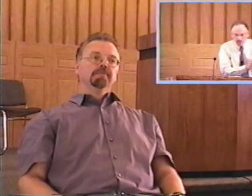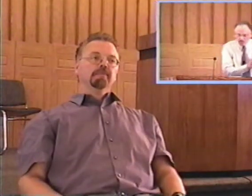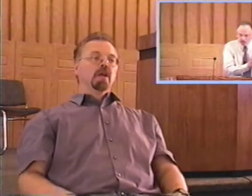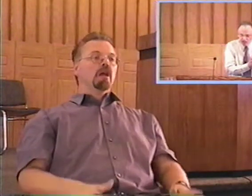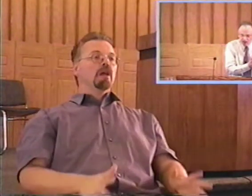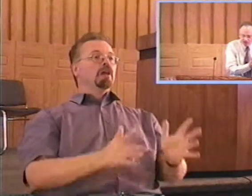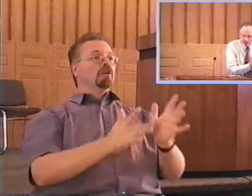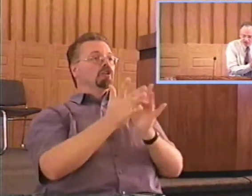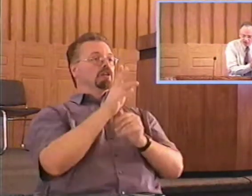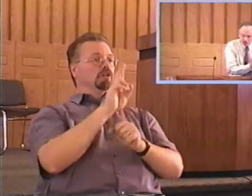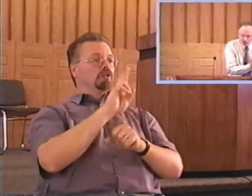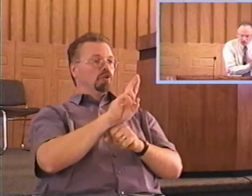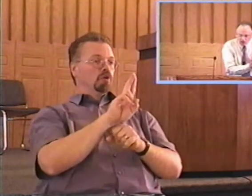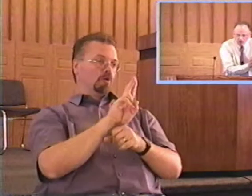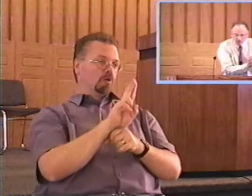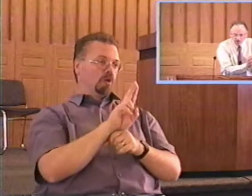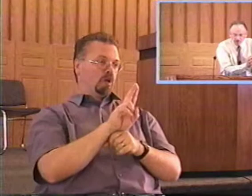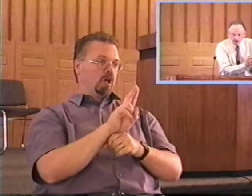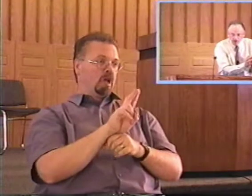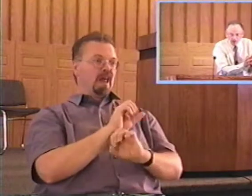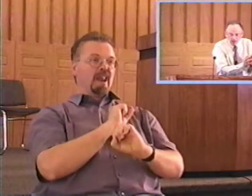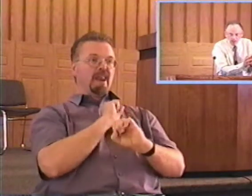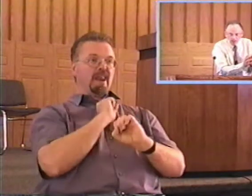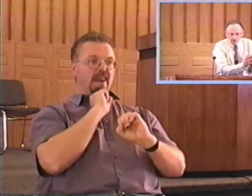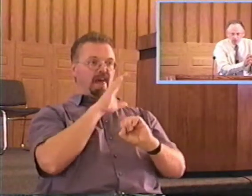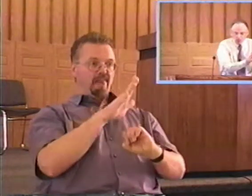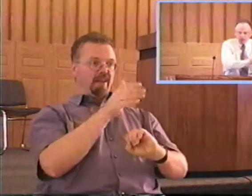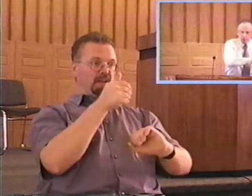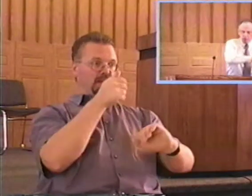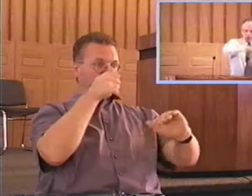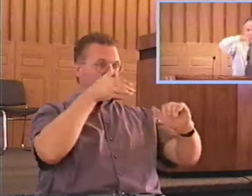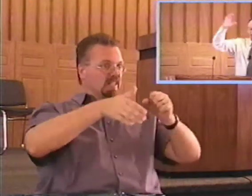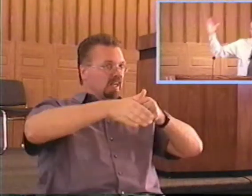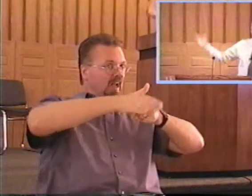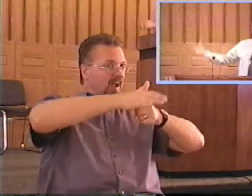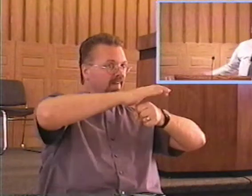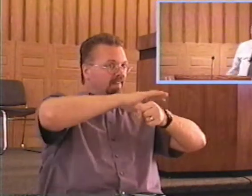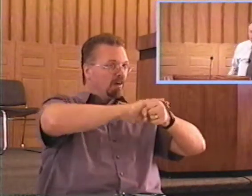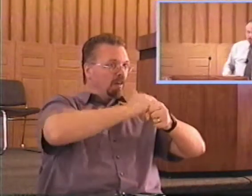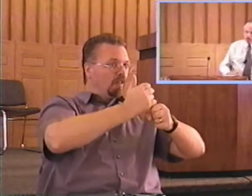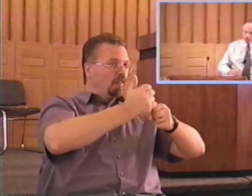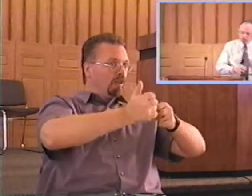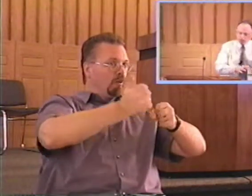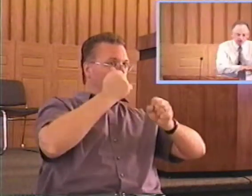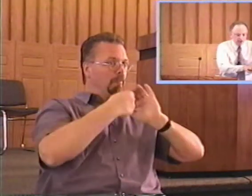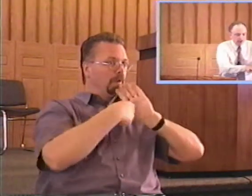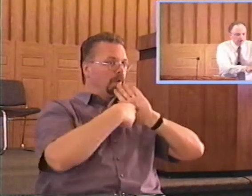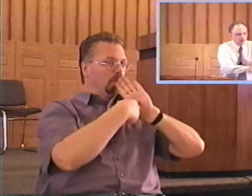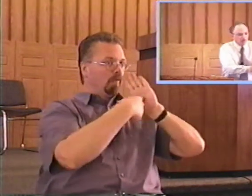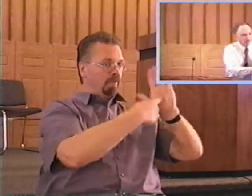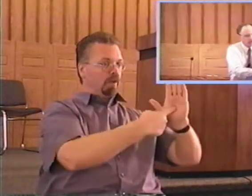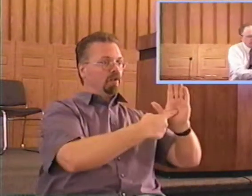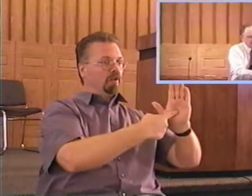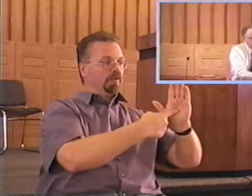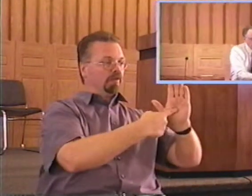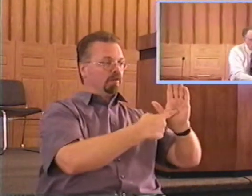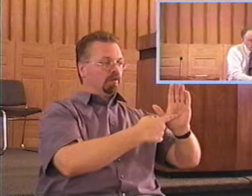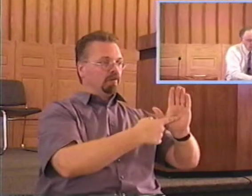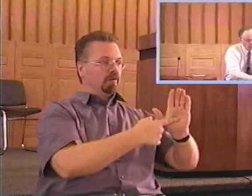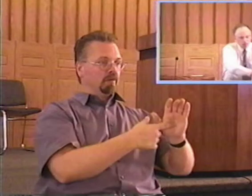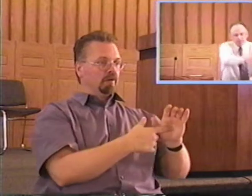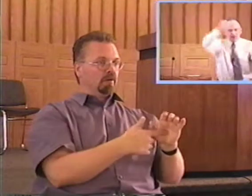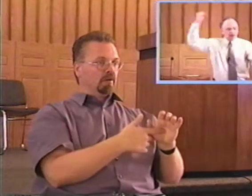Jesus uses here. There's nothing that is covered that won't be revealed. That the word covered there